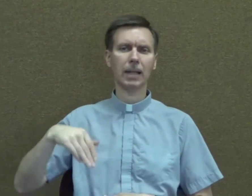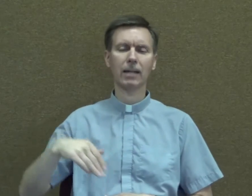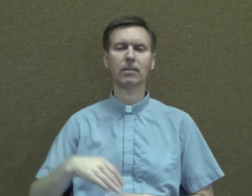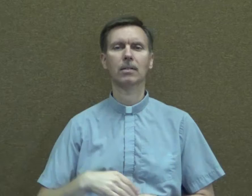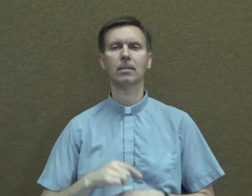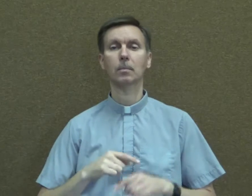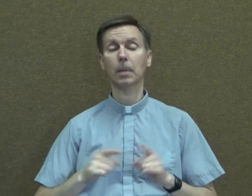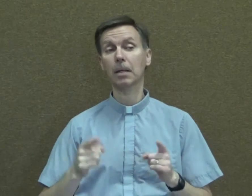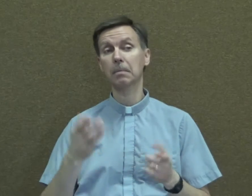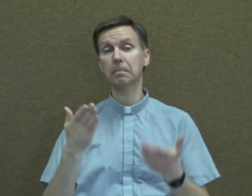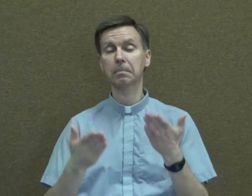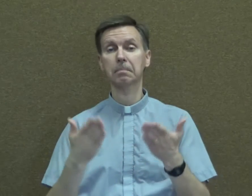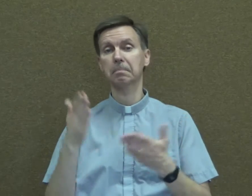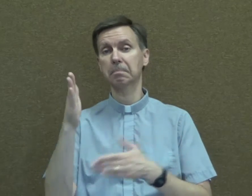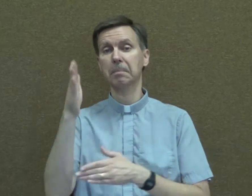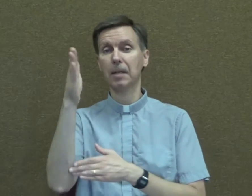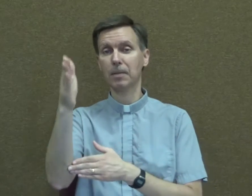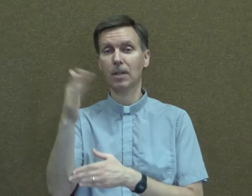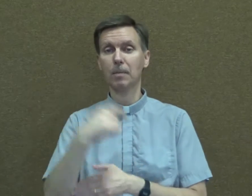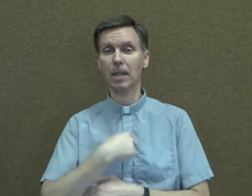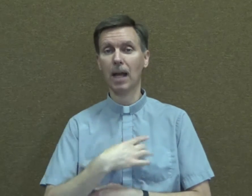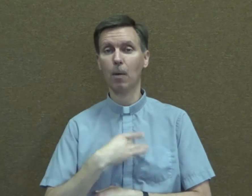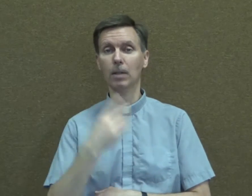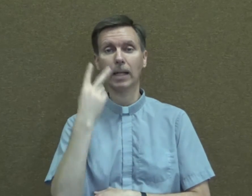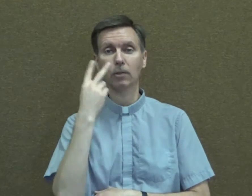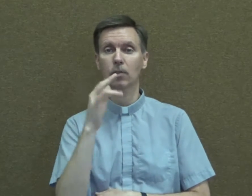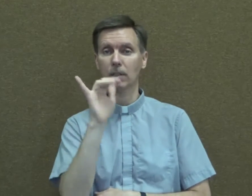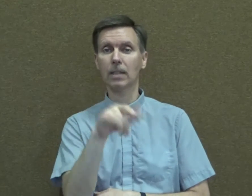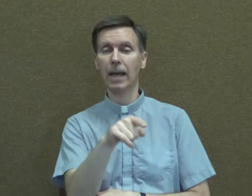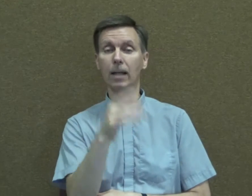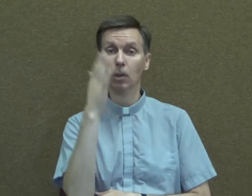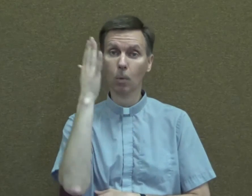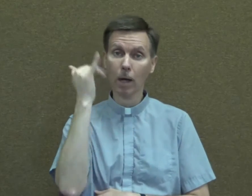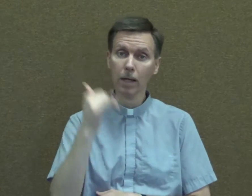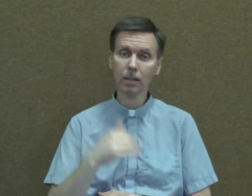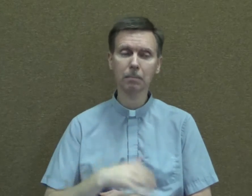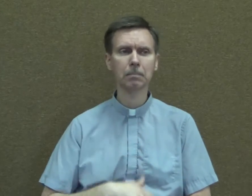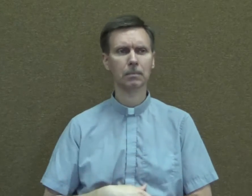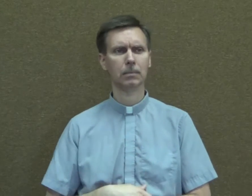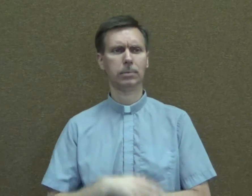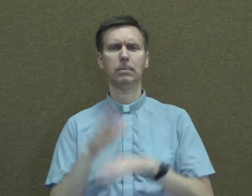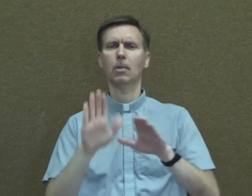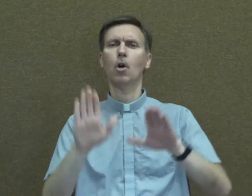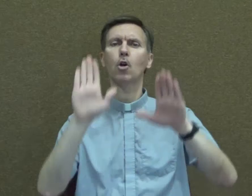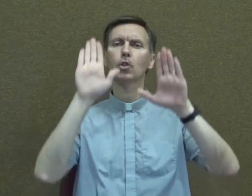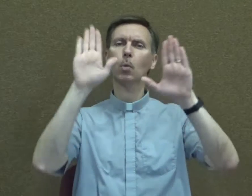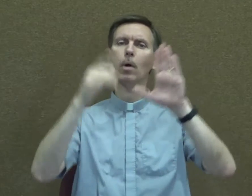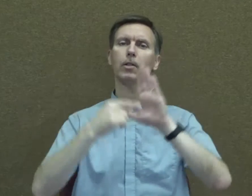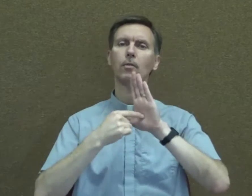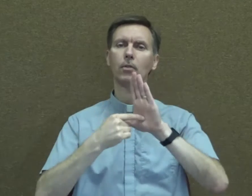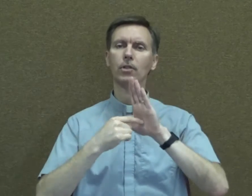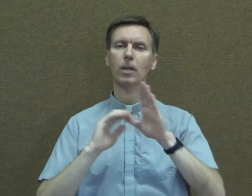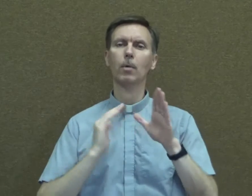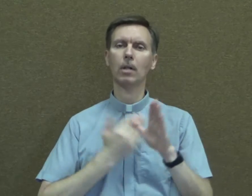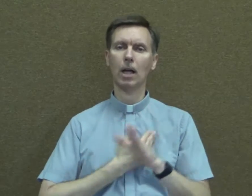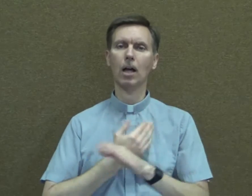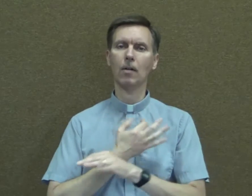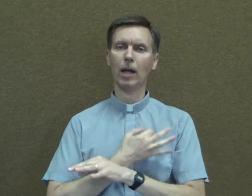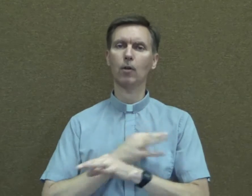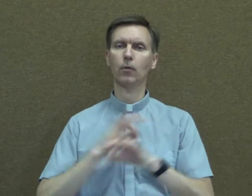yet, but maybe someday I would like to see that. Why? It's a wonderful symbol of our